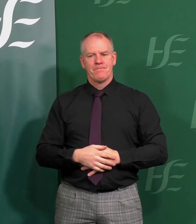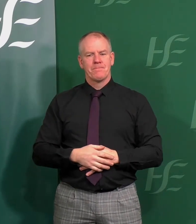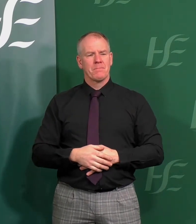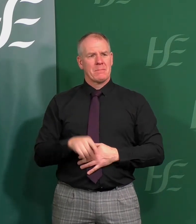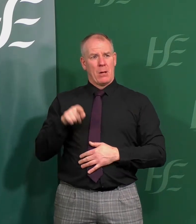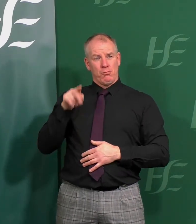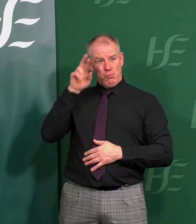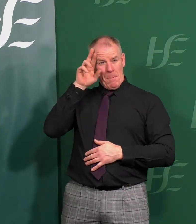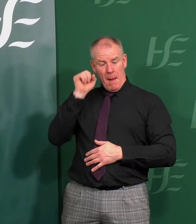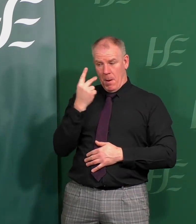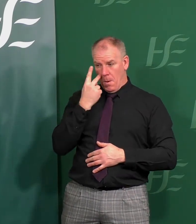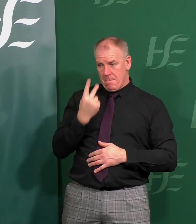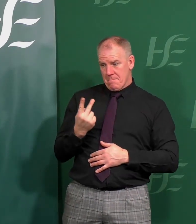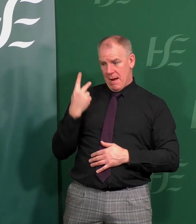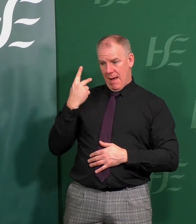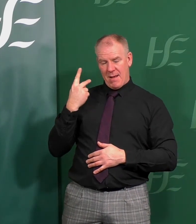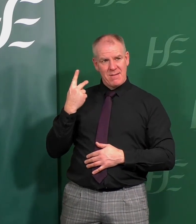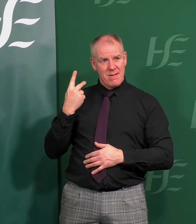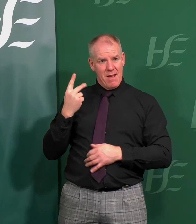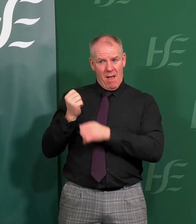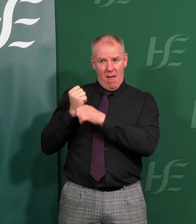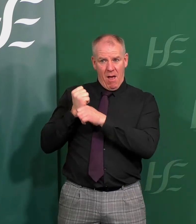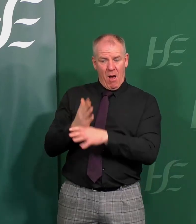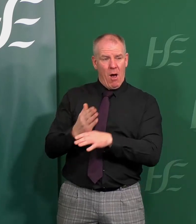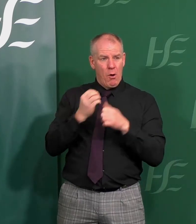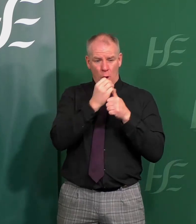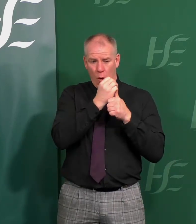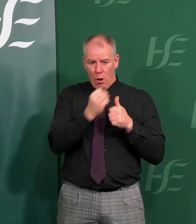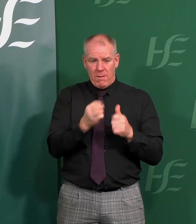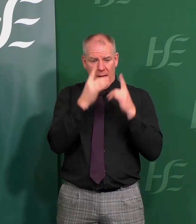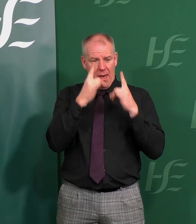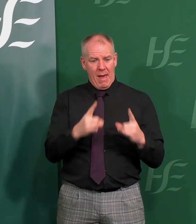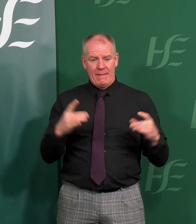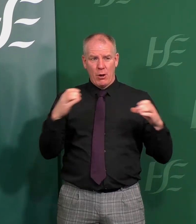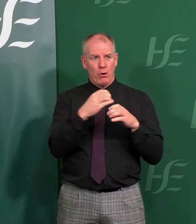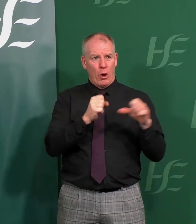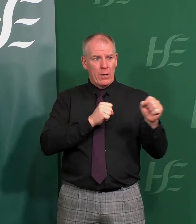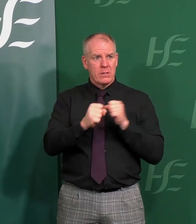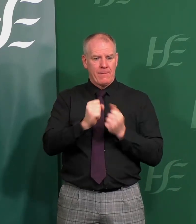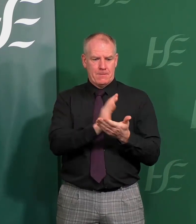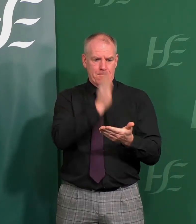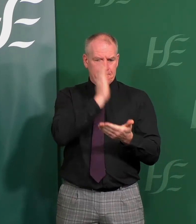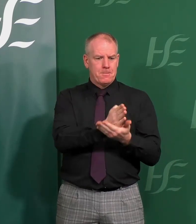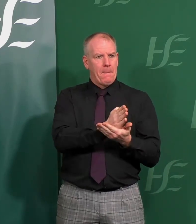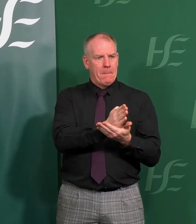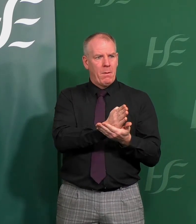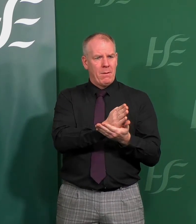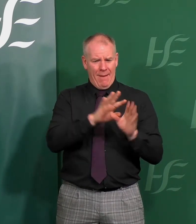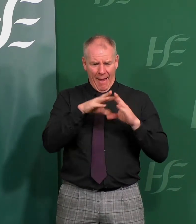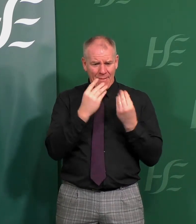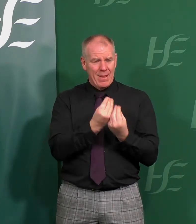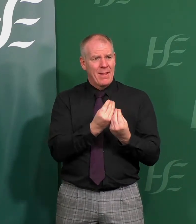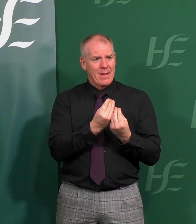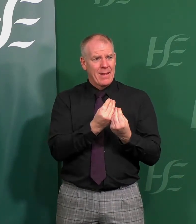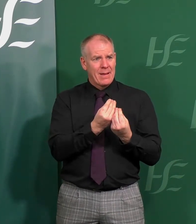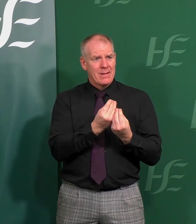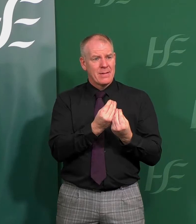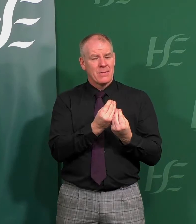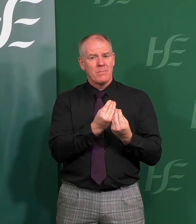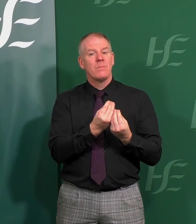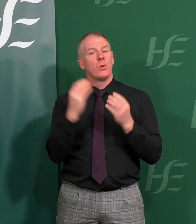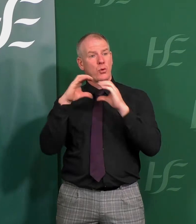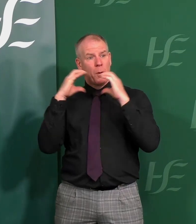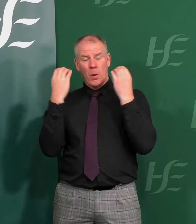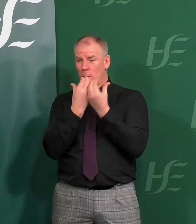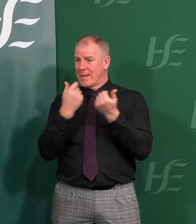it's important to mention, all other healthcare services were suspended, not just from a hospital perspective, but specifically from a